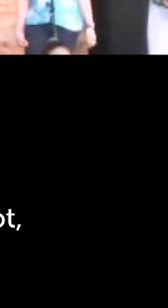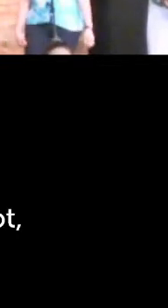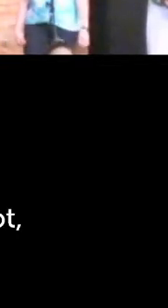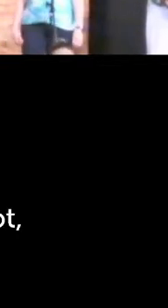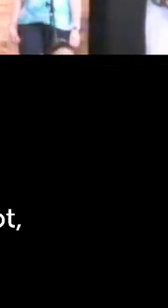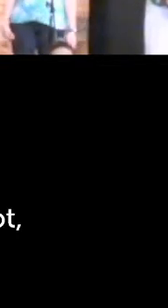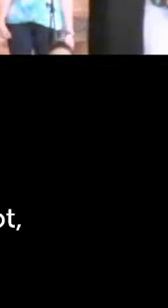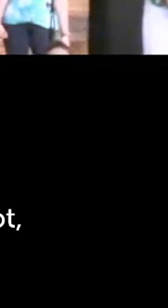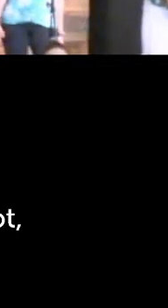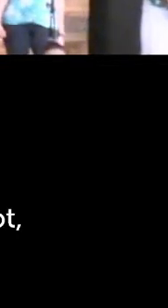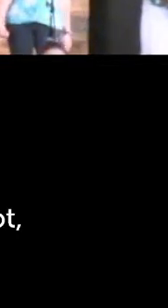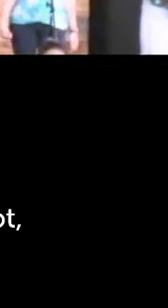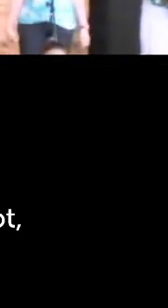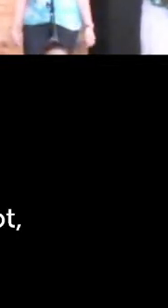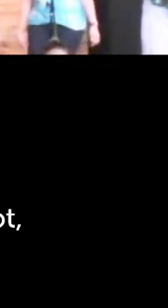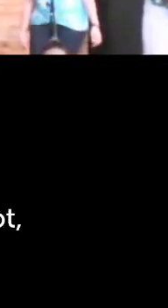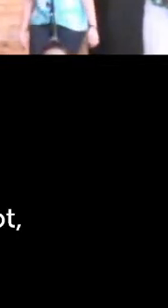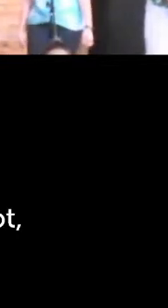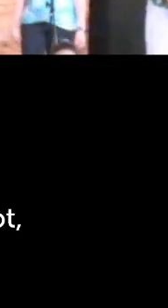and change